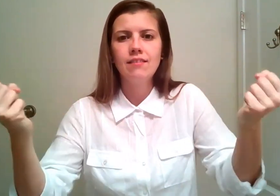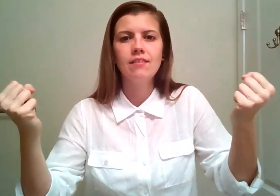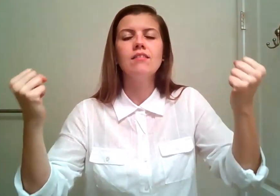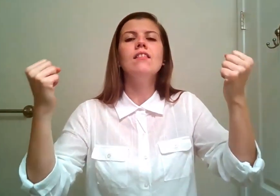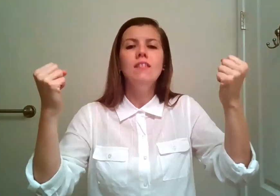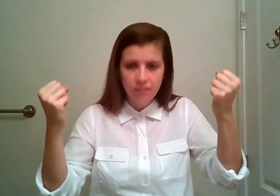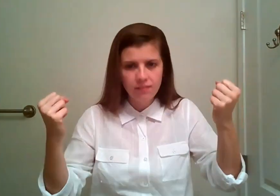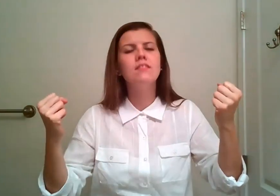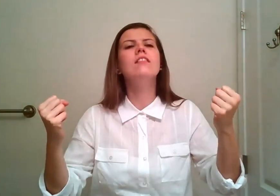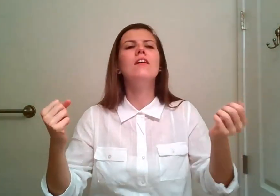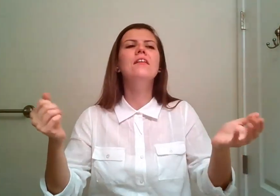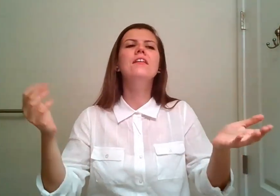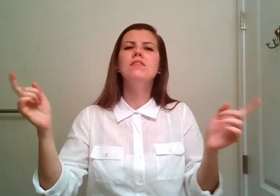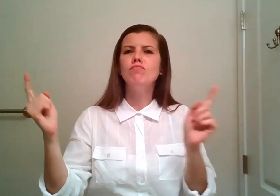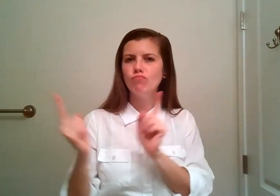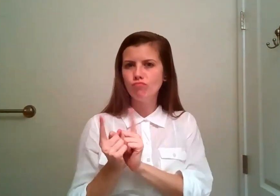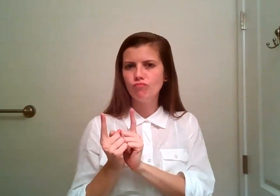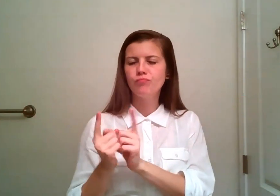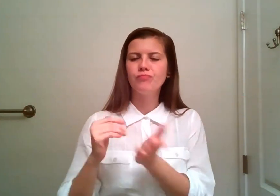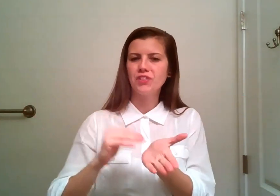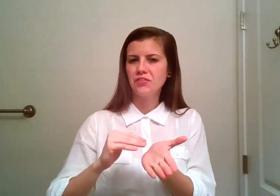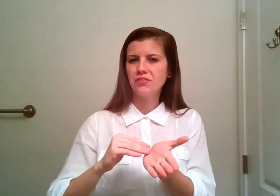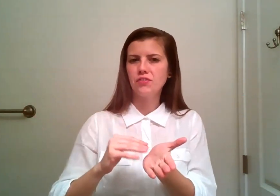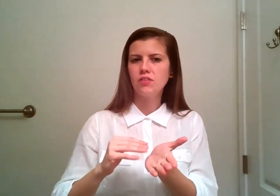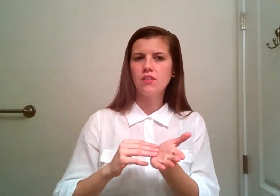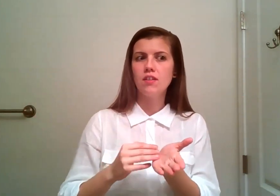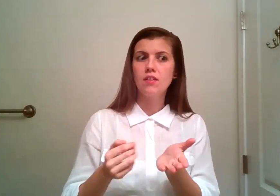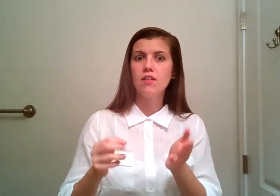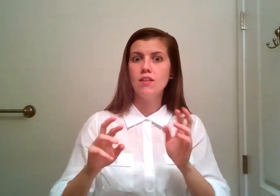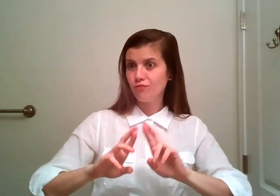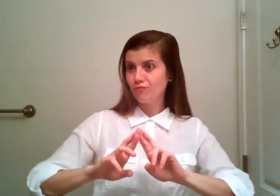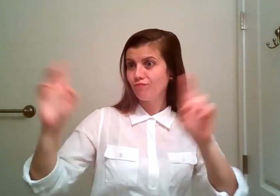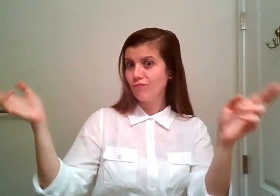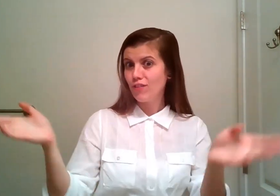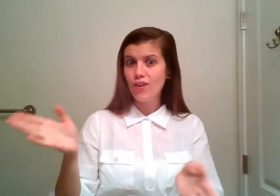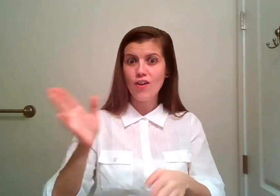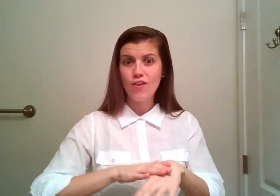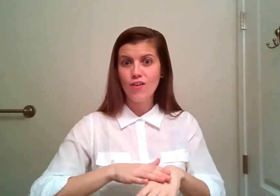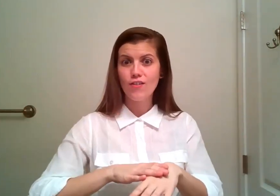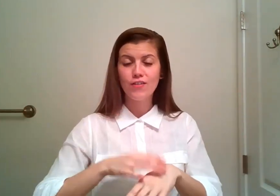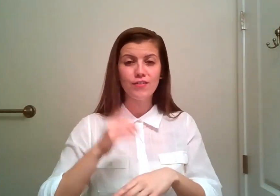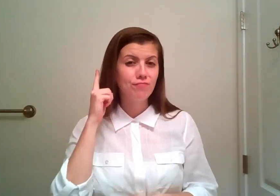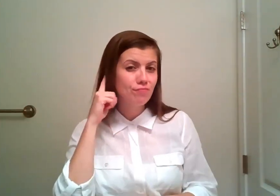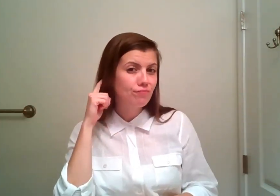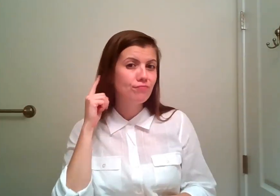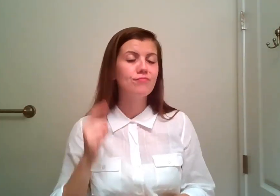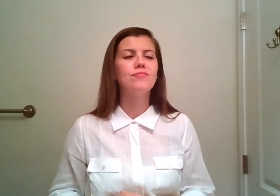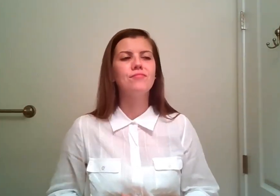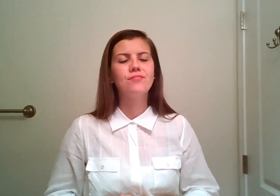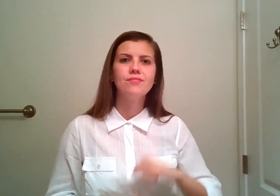about a month later, I did get healthier again, and I did go back to meet the doctor,